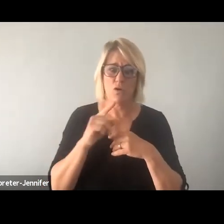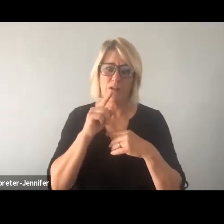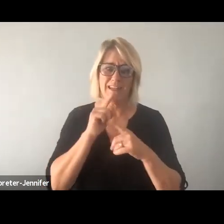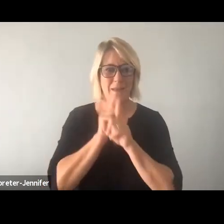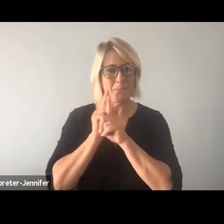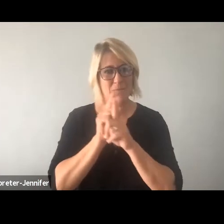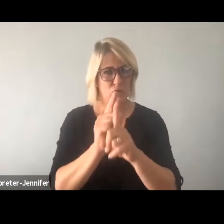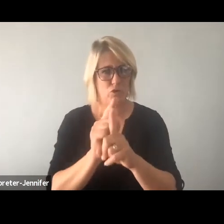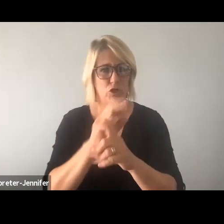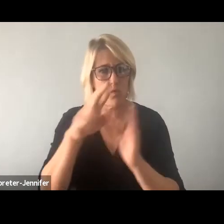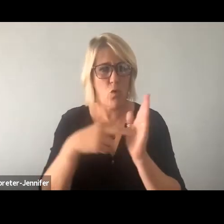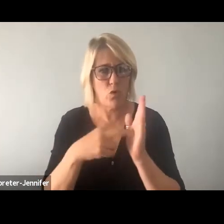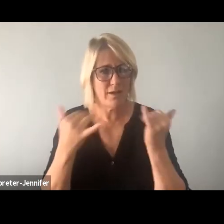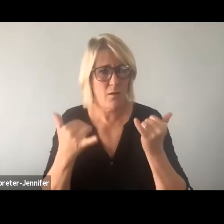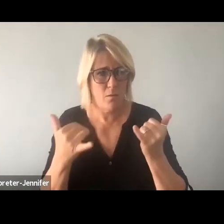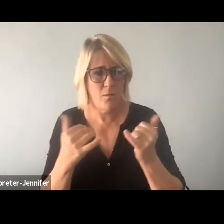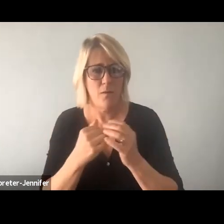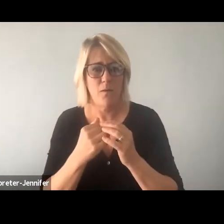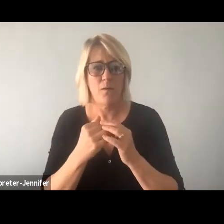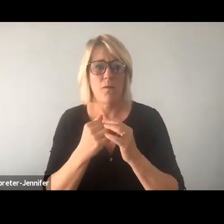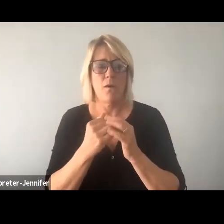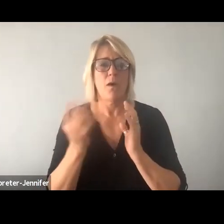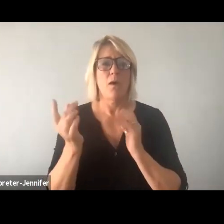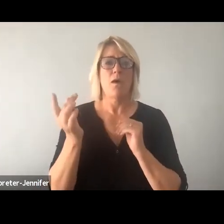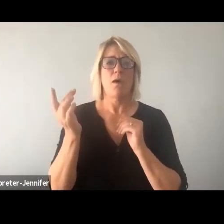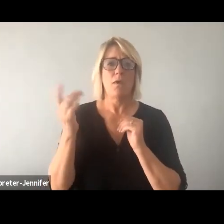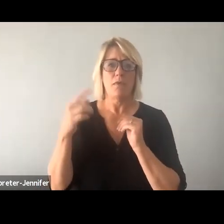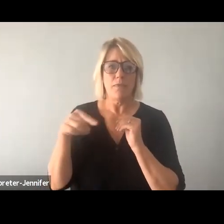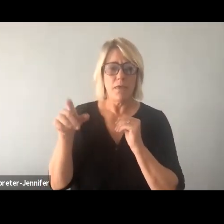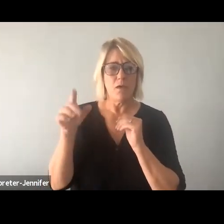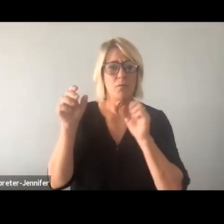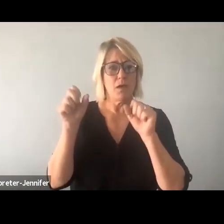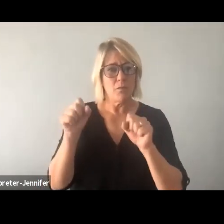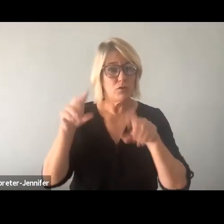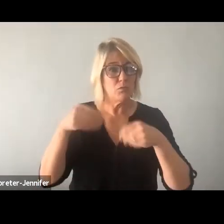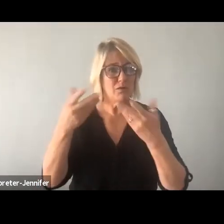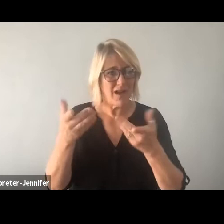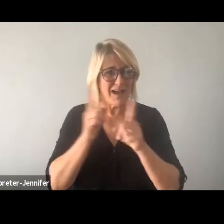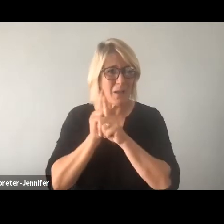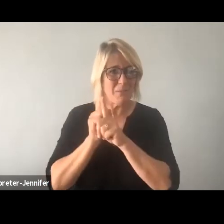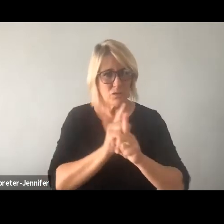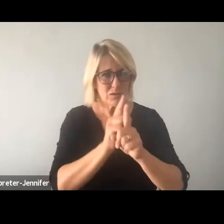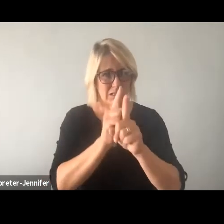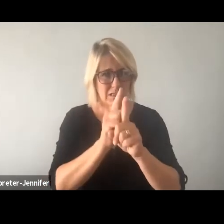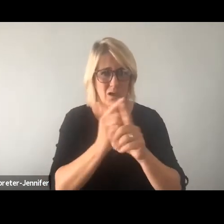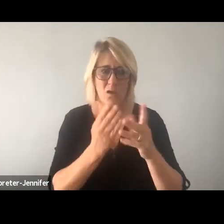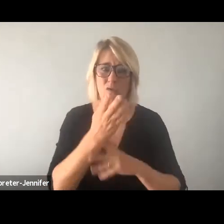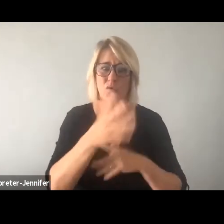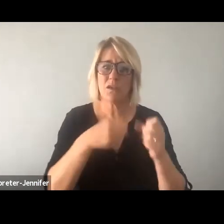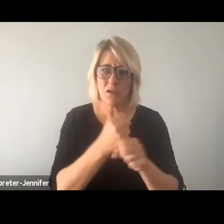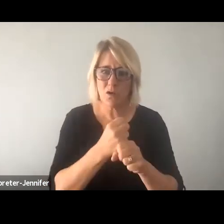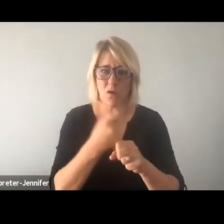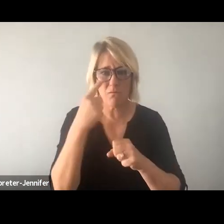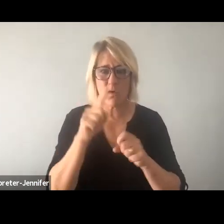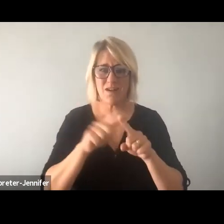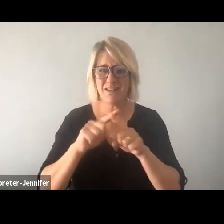role, and they will be able to really provide mentoring throughout the year for young people,